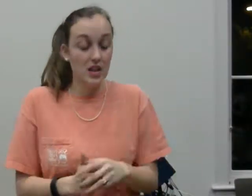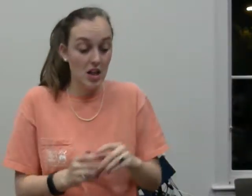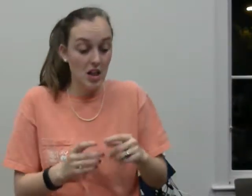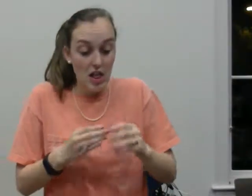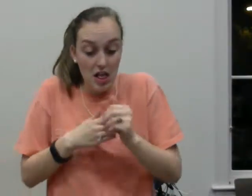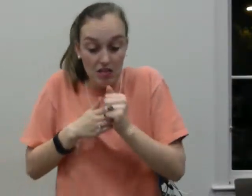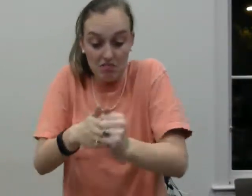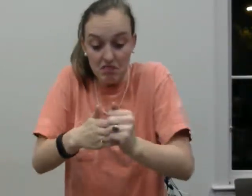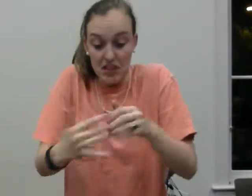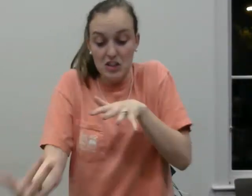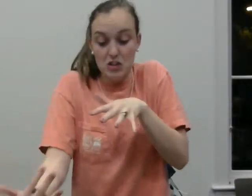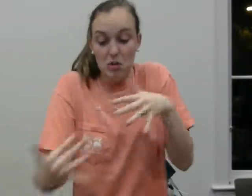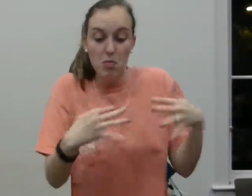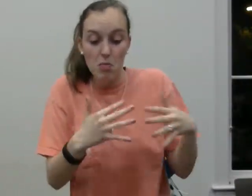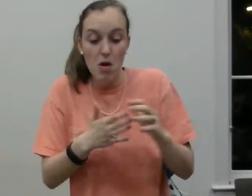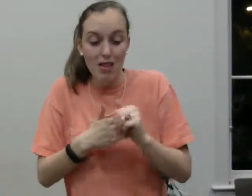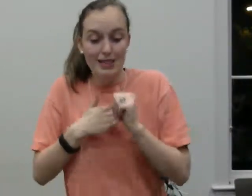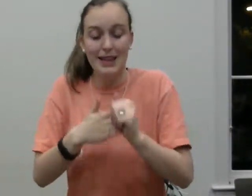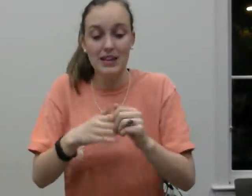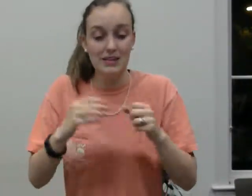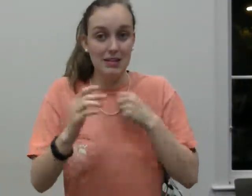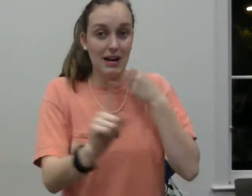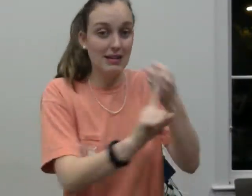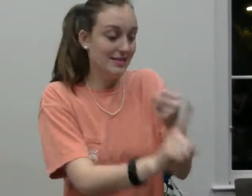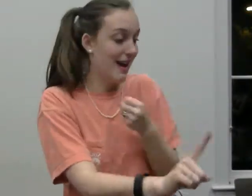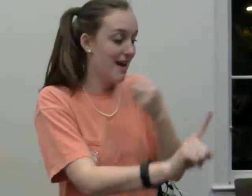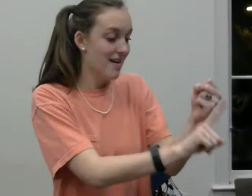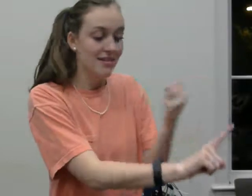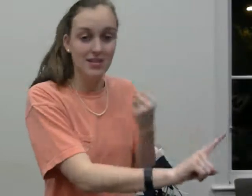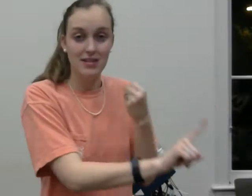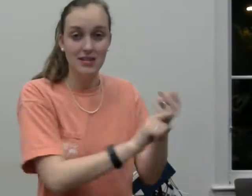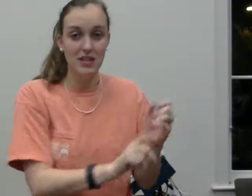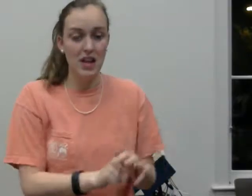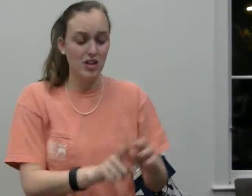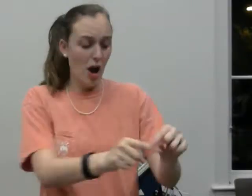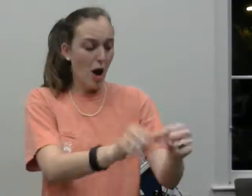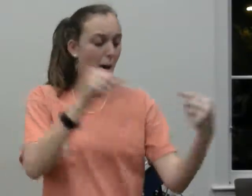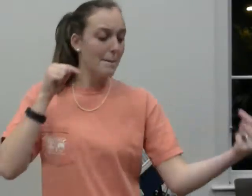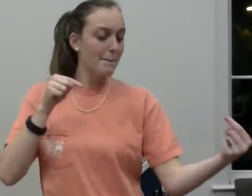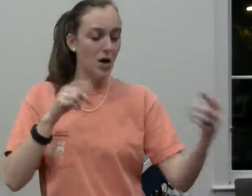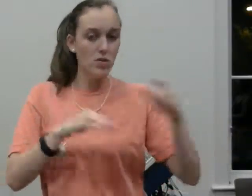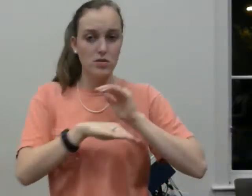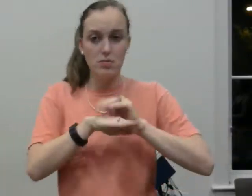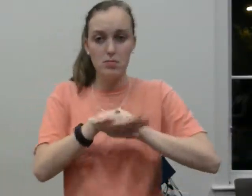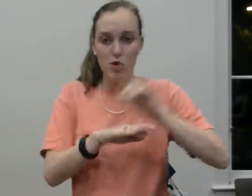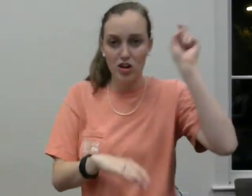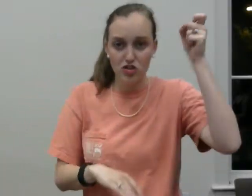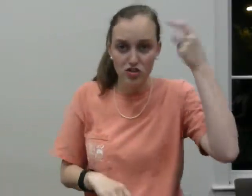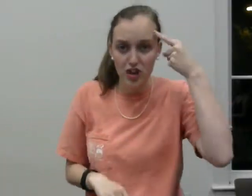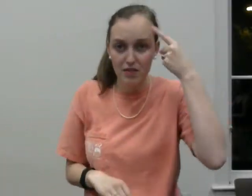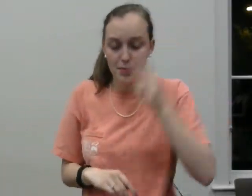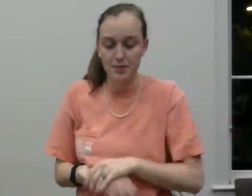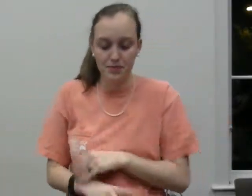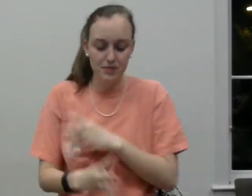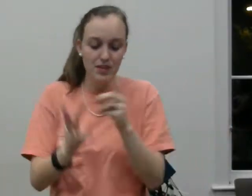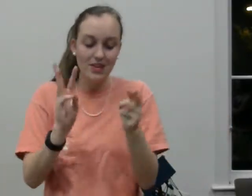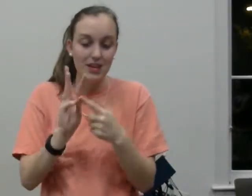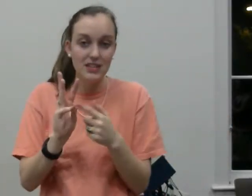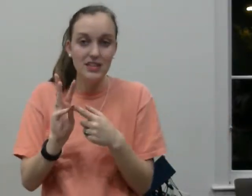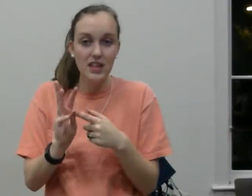and feathering. So these were patriots opposed to the British government. Number 6, Boston Massacre. We watched a clip of that in class. It was not